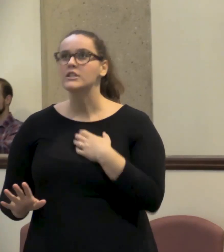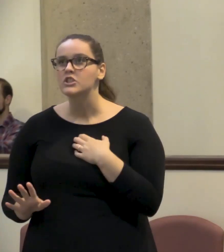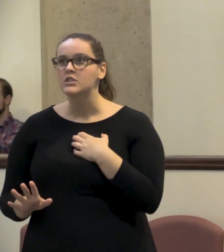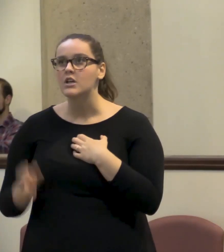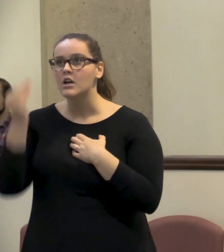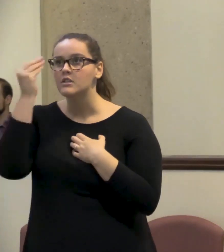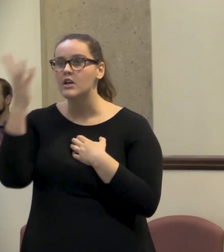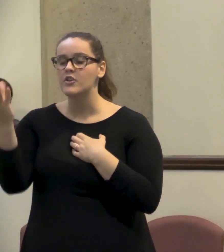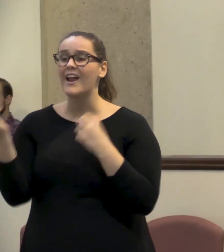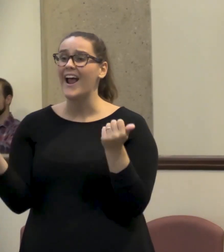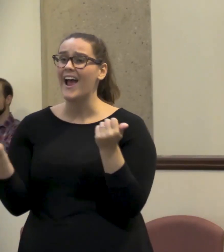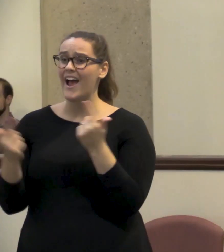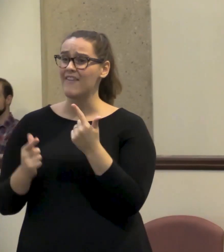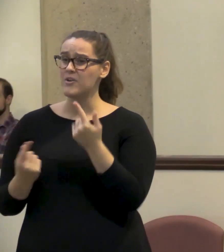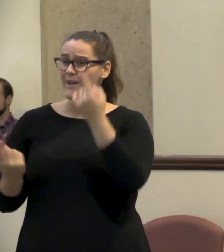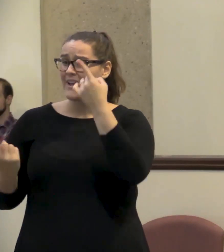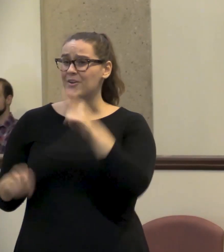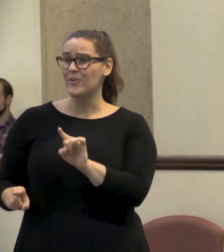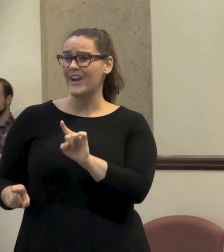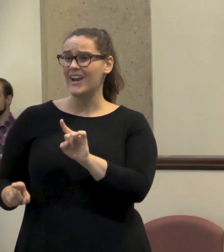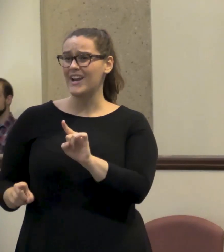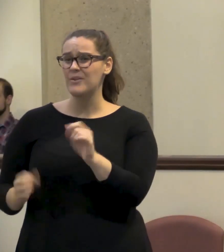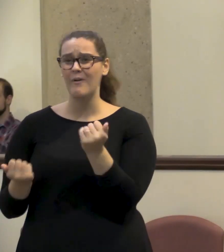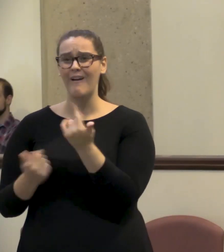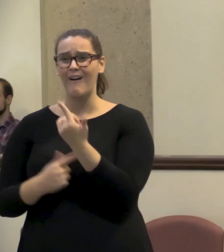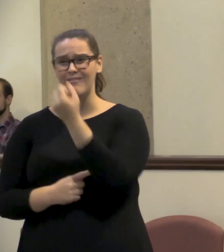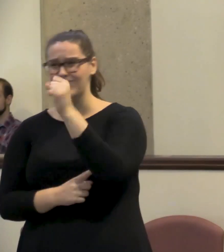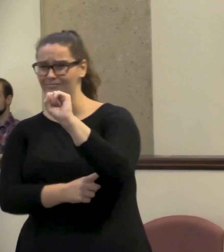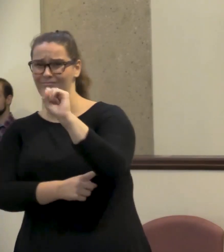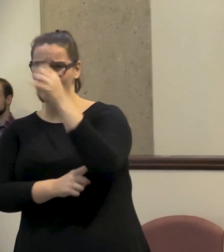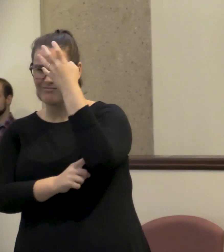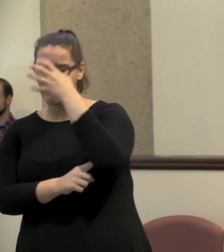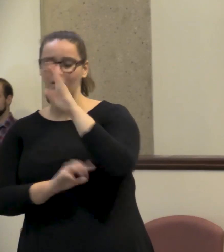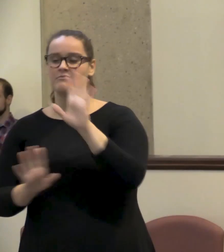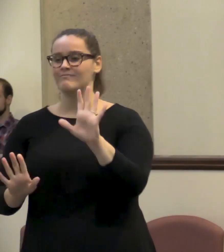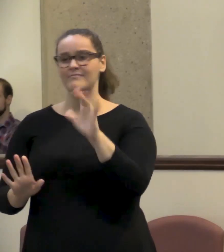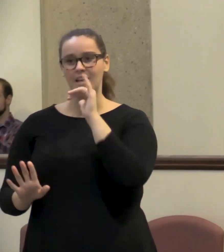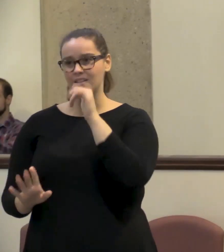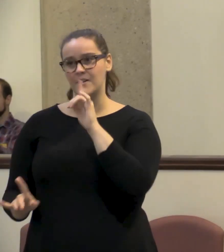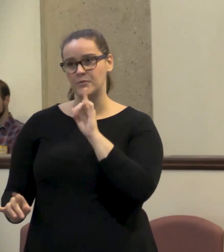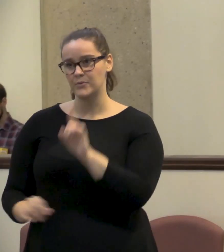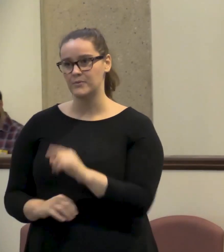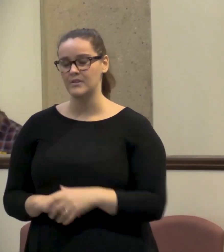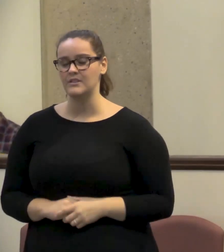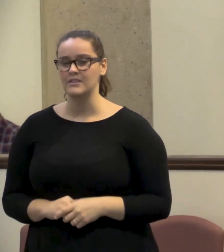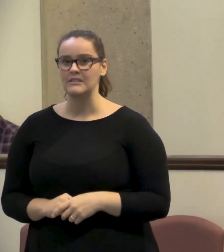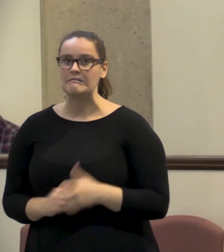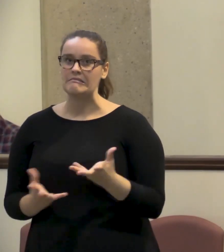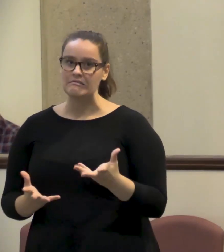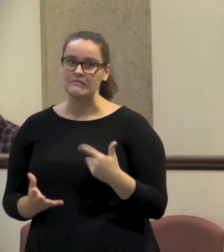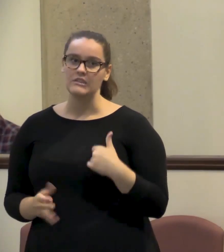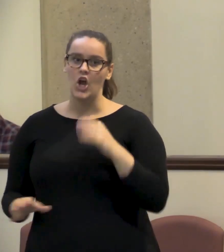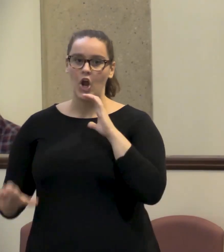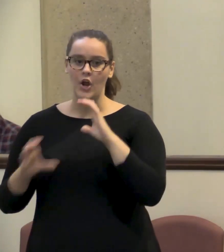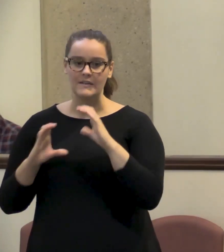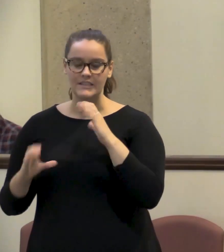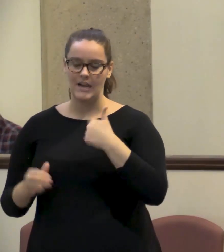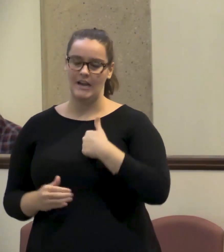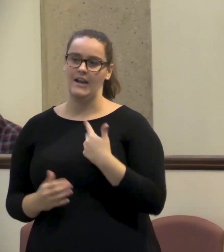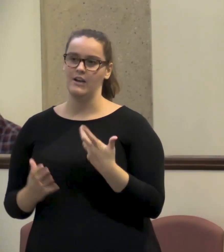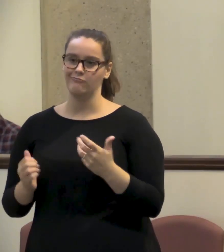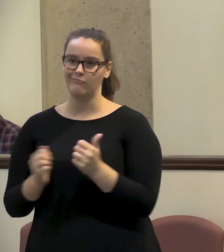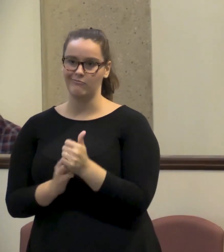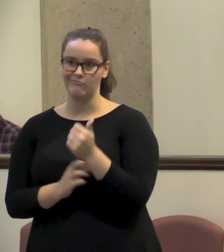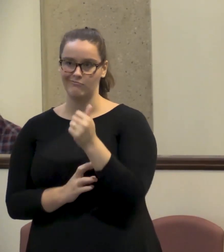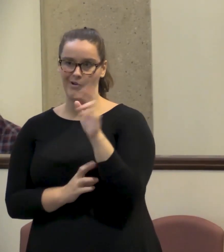that everybody was against the president on this, but it's not true. I'll tell you about a conversation I had with